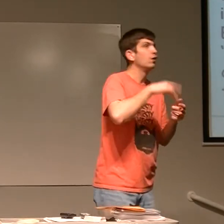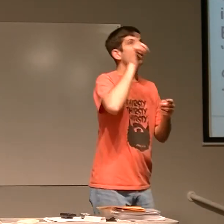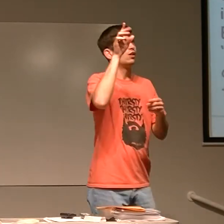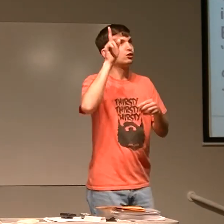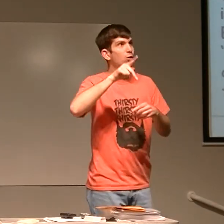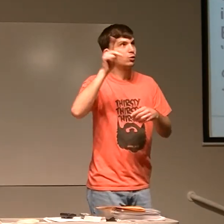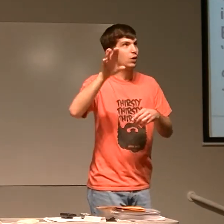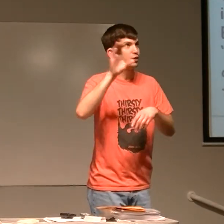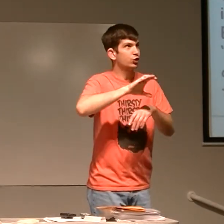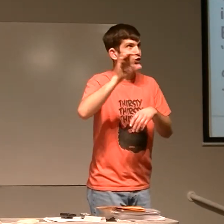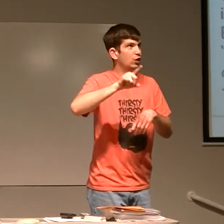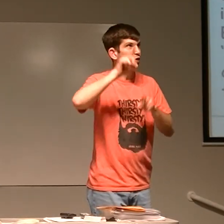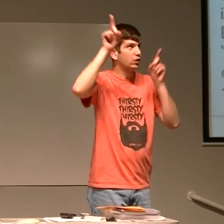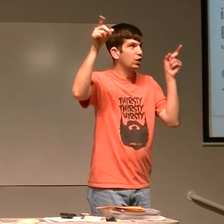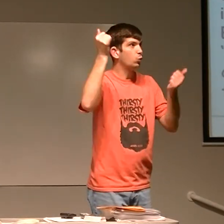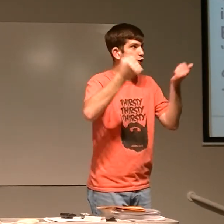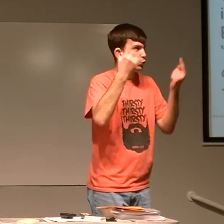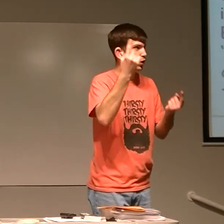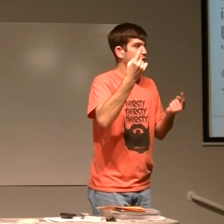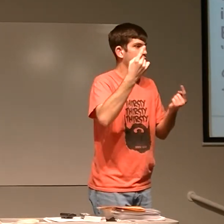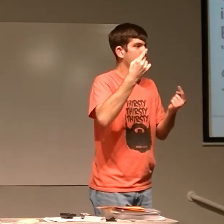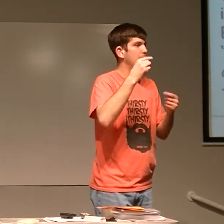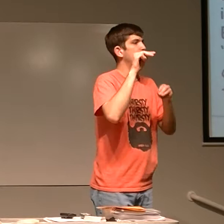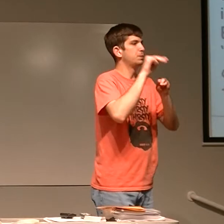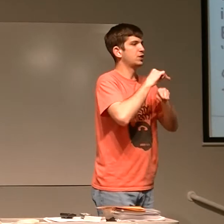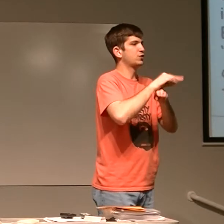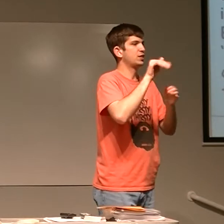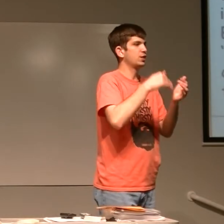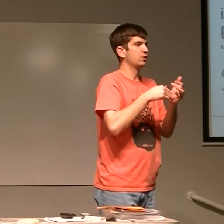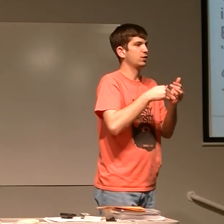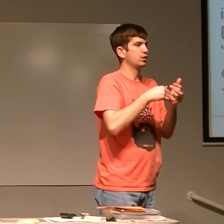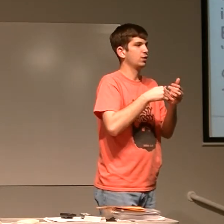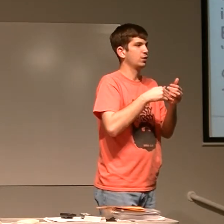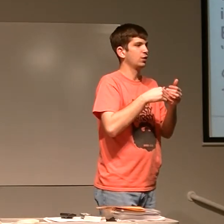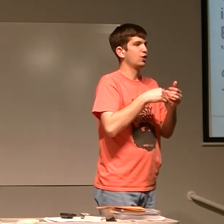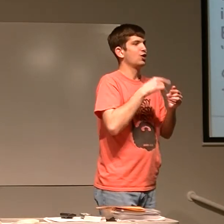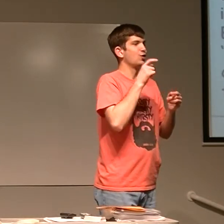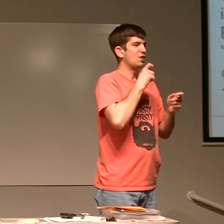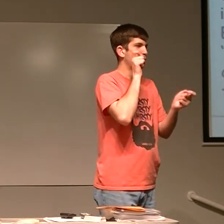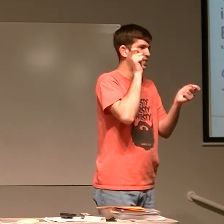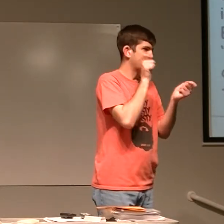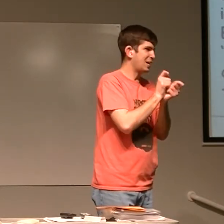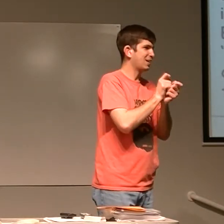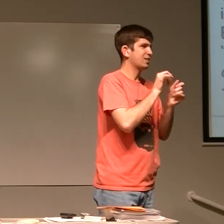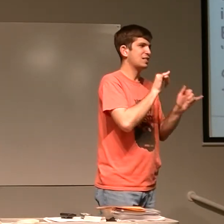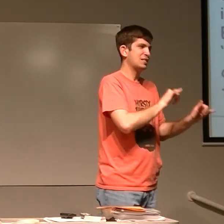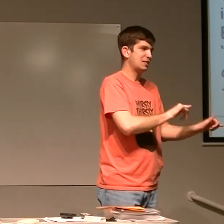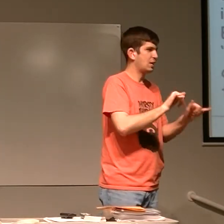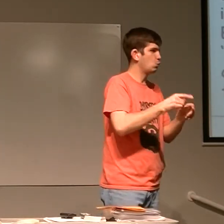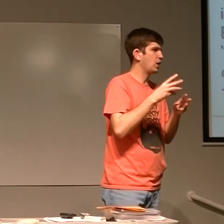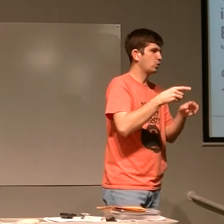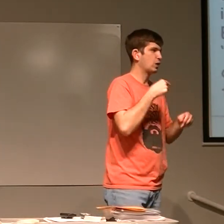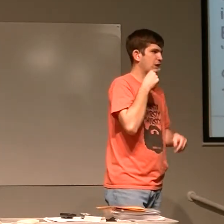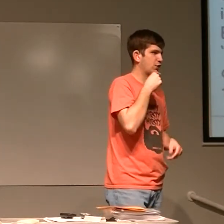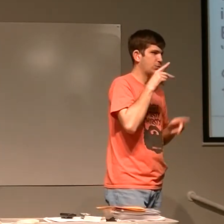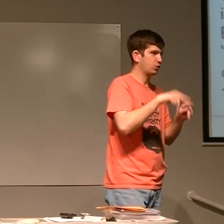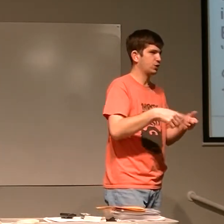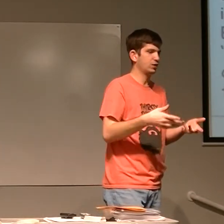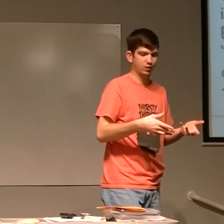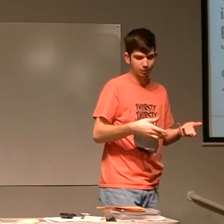and there's Park Plaza Church of Christ up there. Which one? Ministry Center. You have to be exact in the same way here in person.